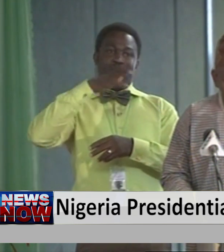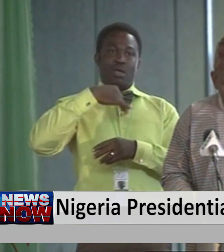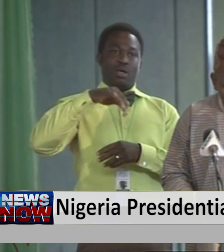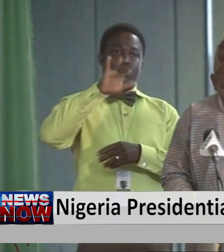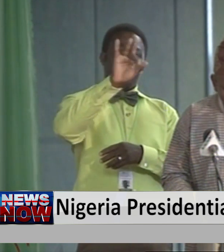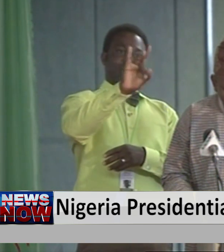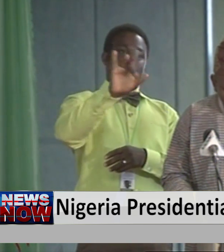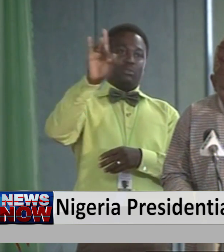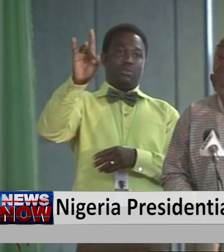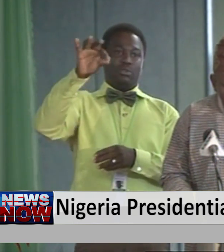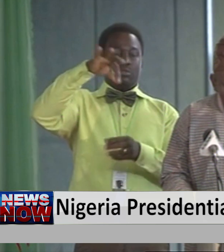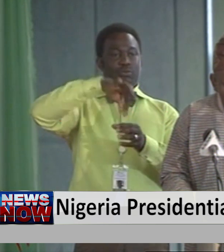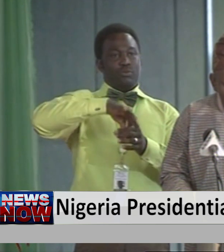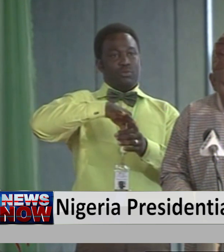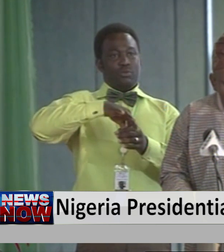388 votes.